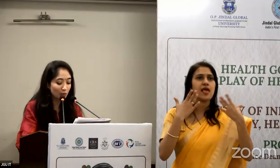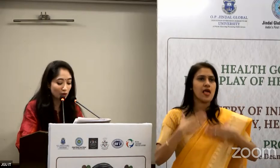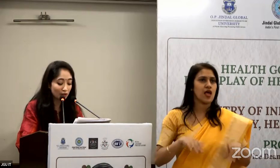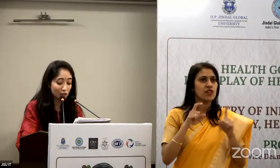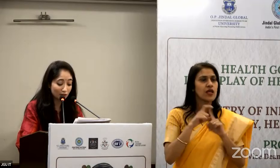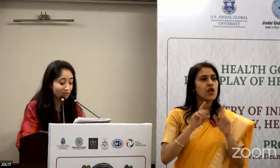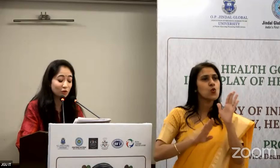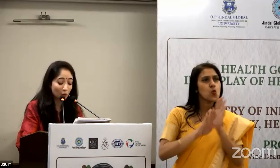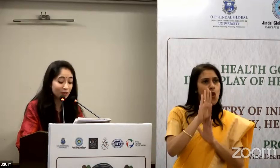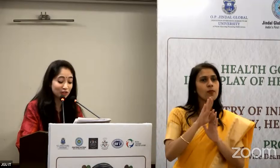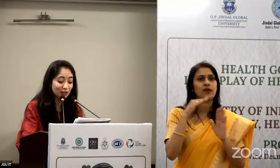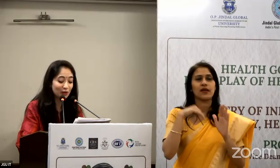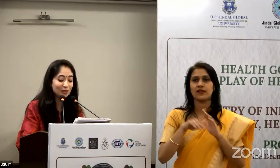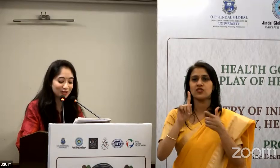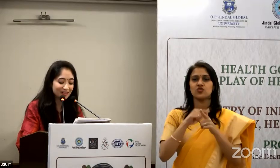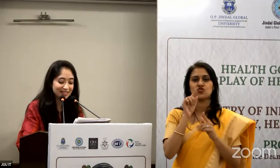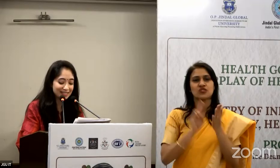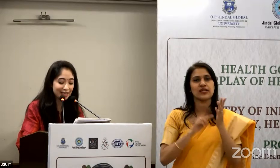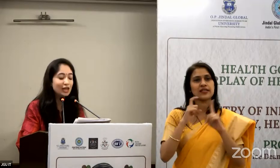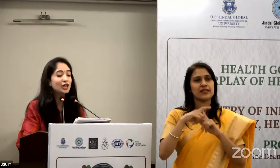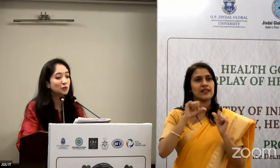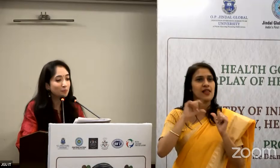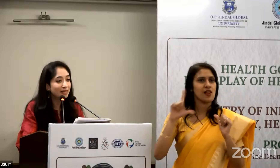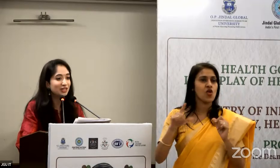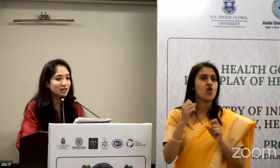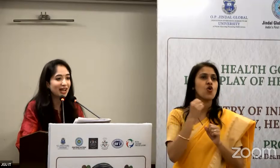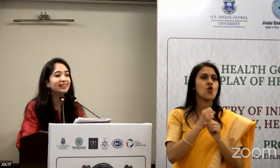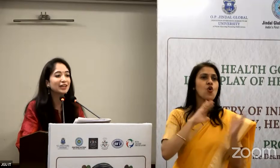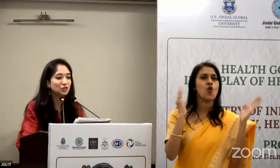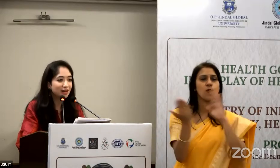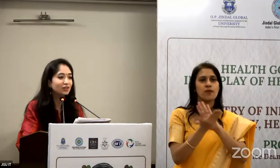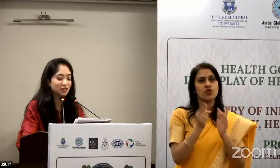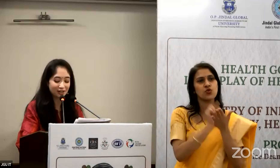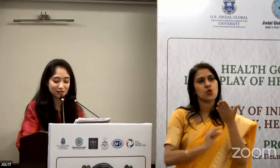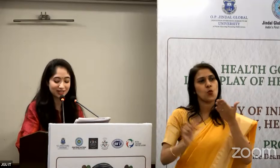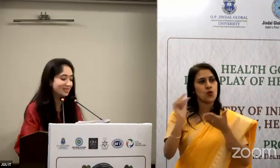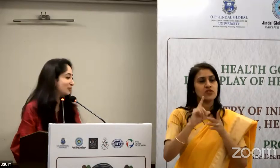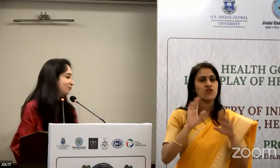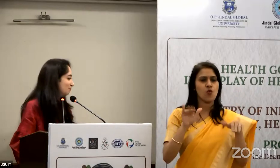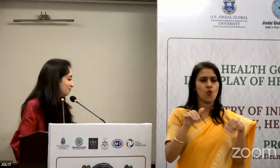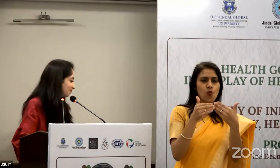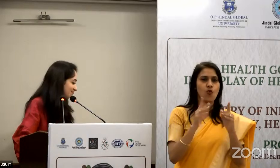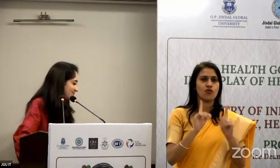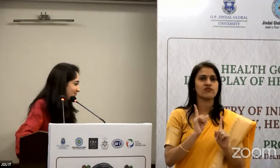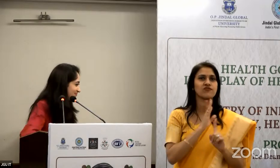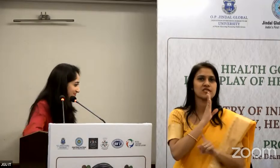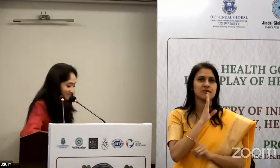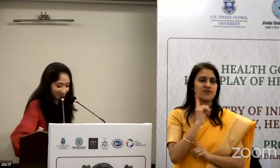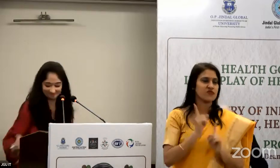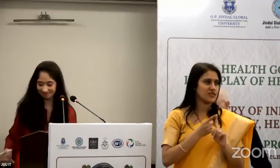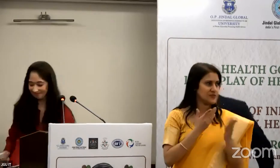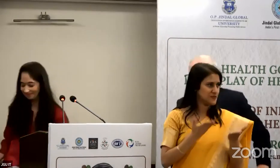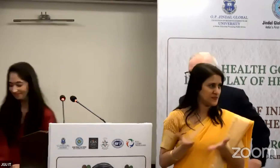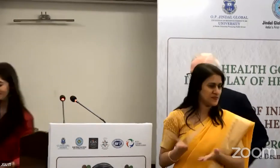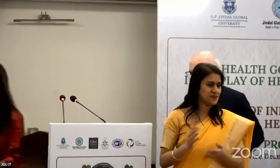Open Jindal Global University, to please share the introductory address.